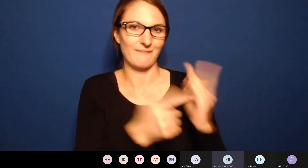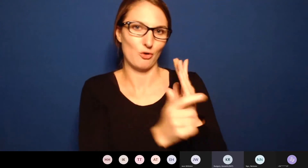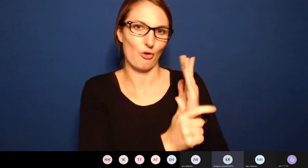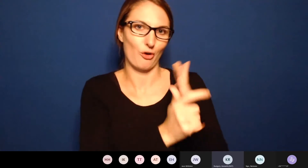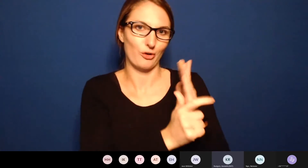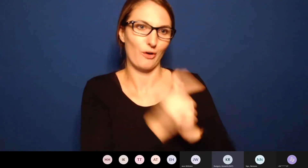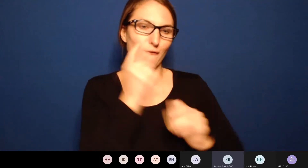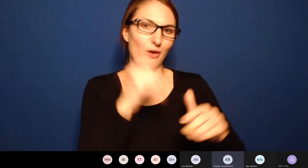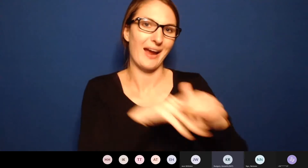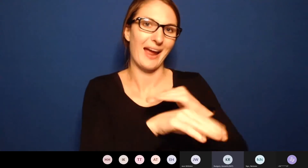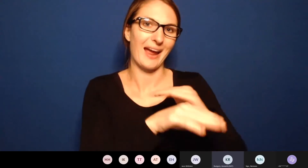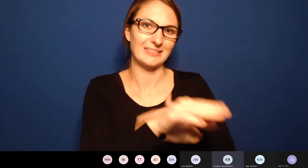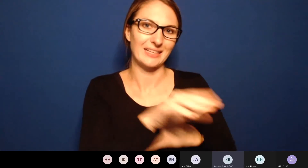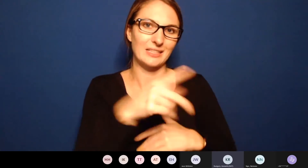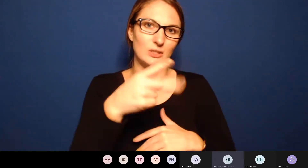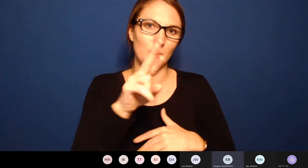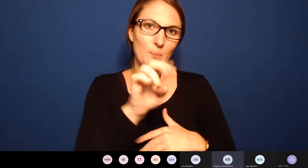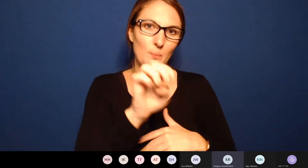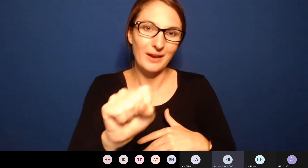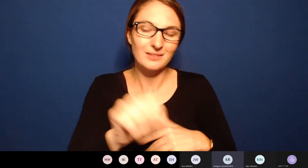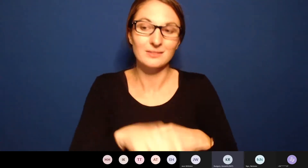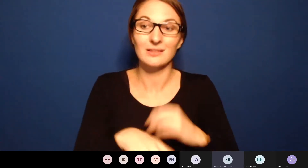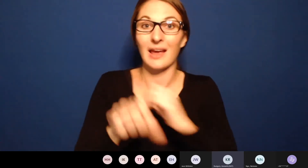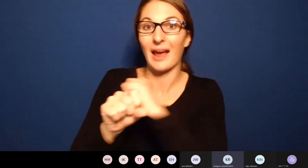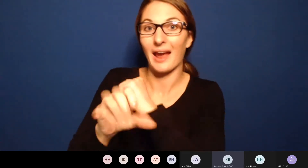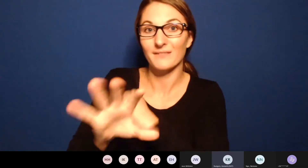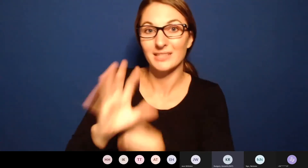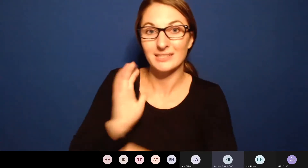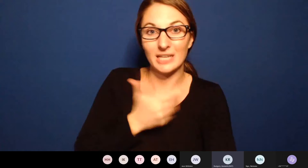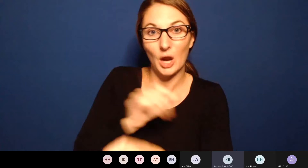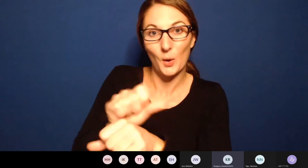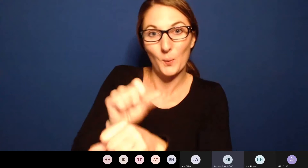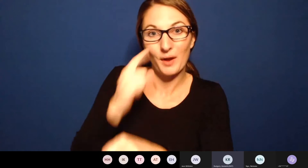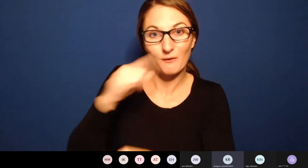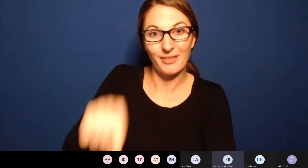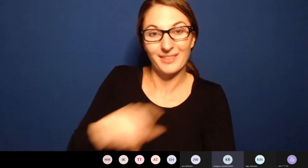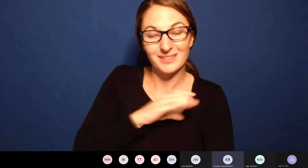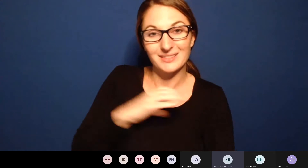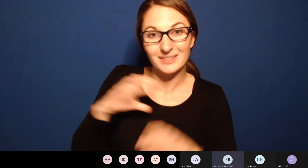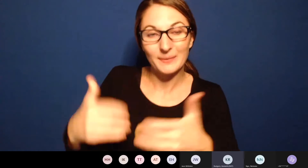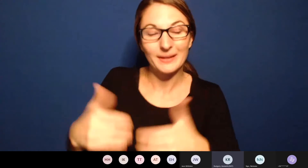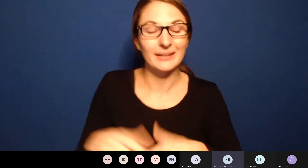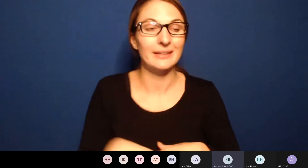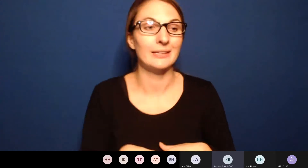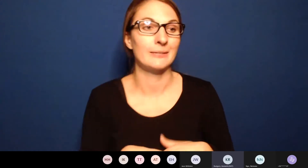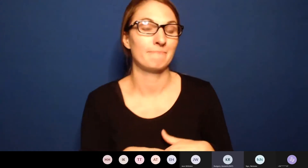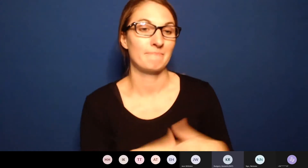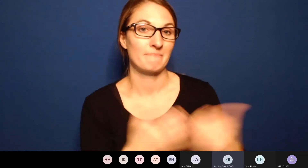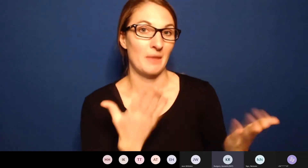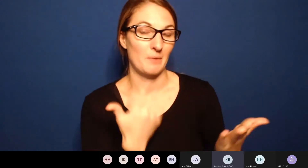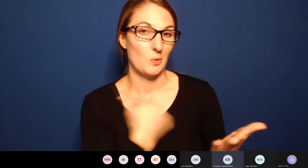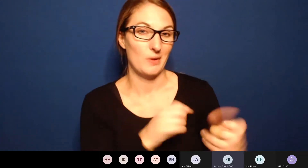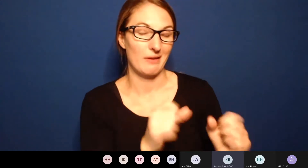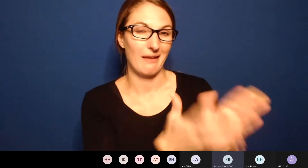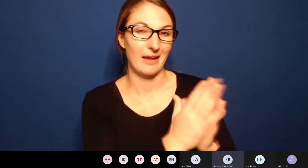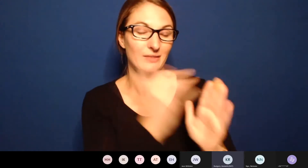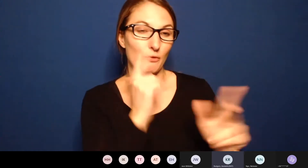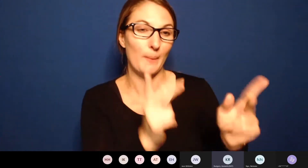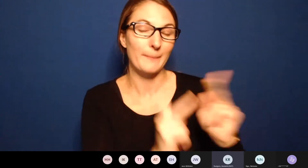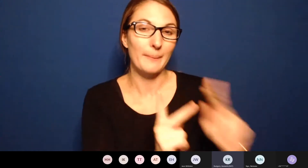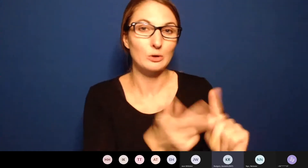um, advertising the work of our committee and asking for people